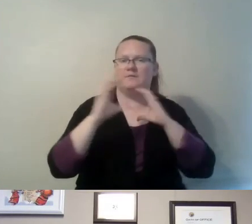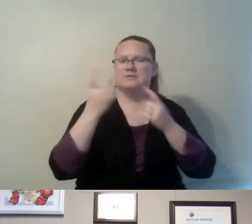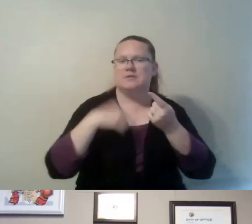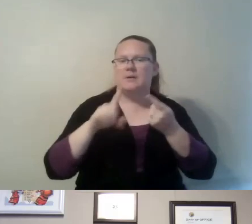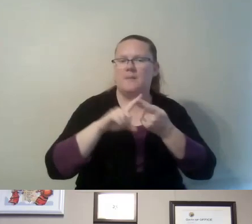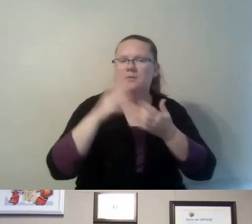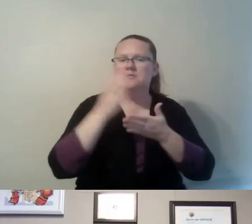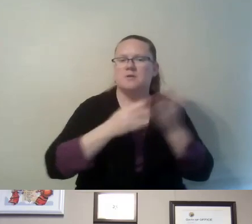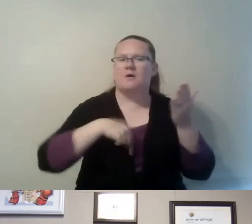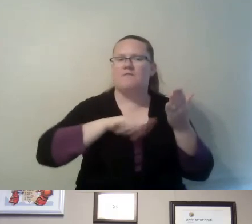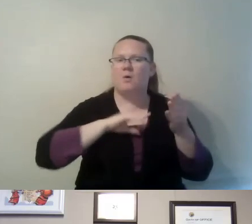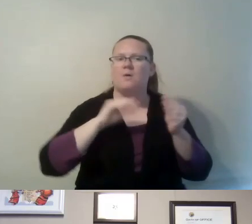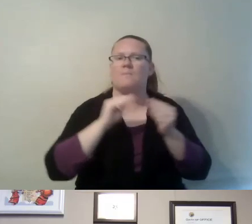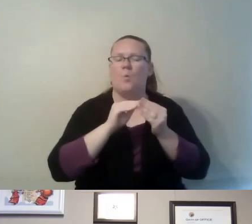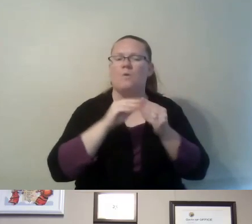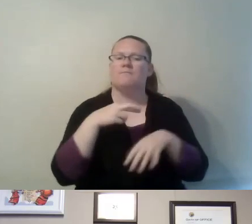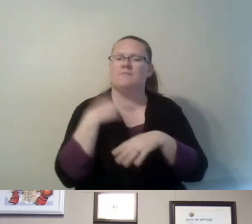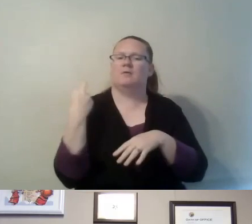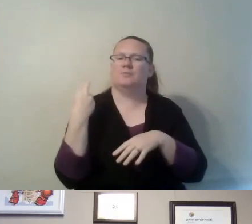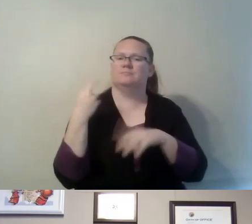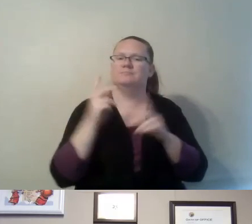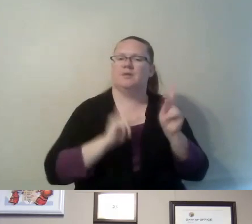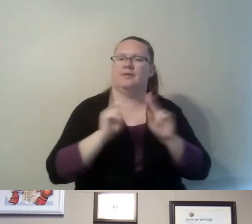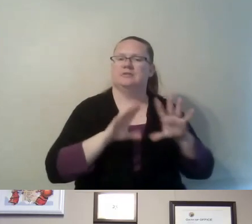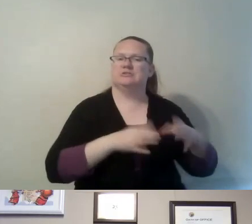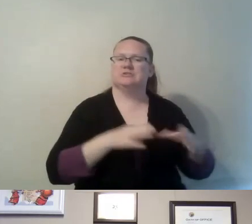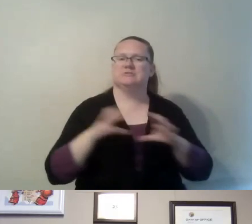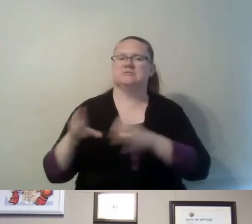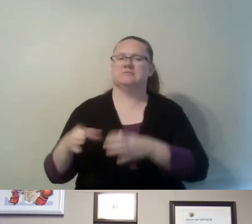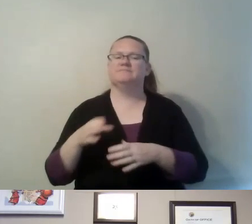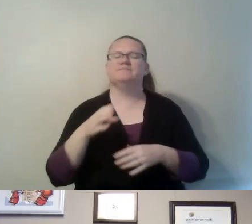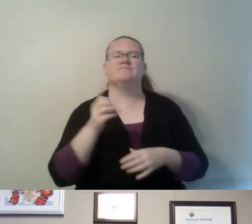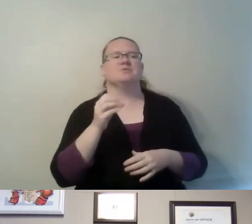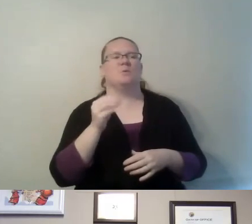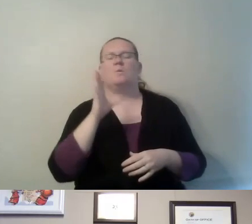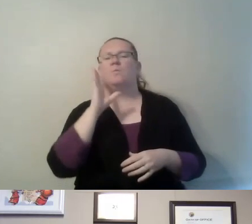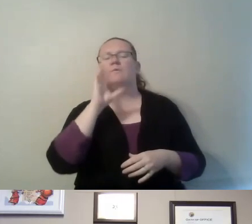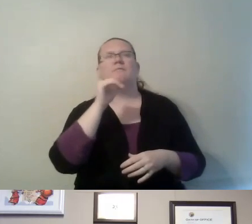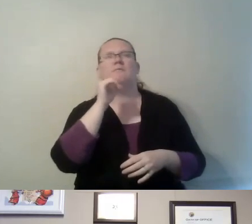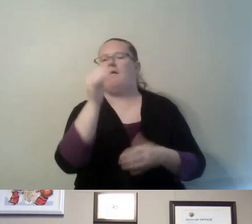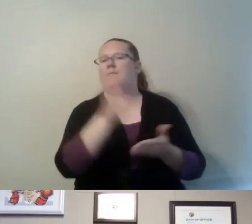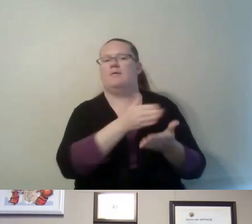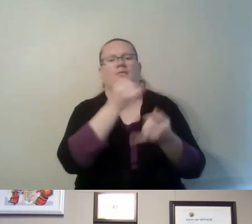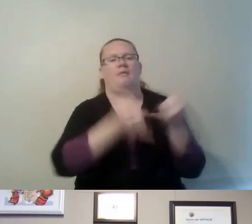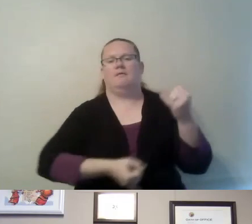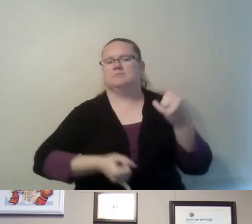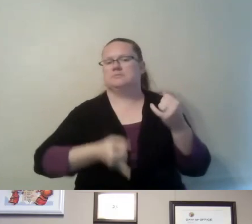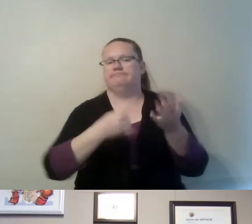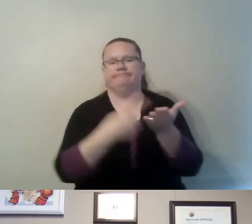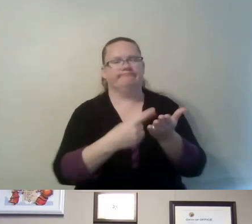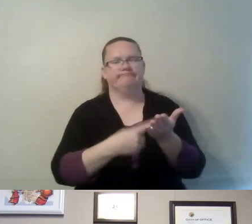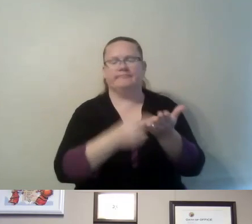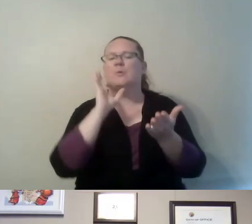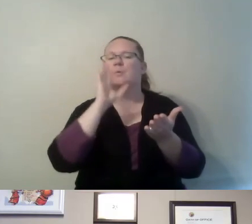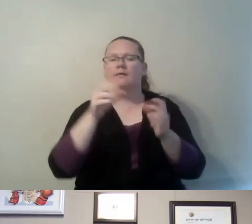of our vulnerable populations, and it will by no means be the end of that conversation. We will continue to look at those